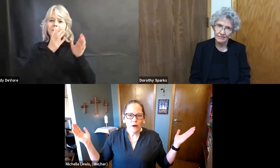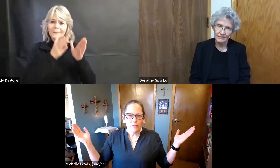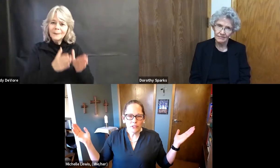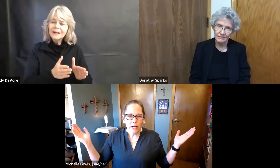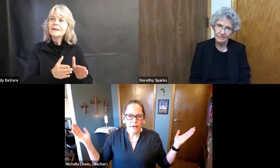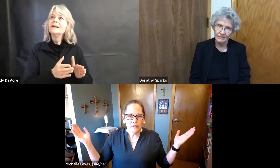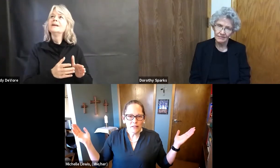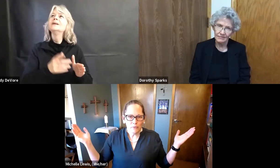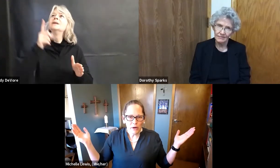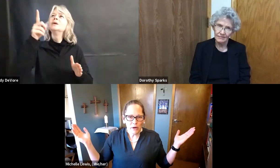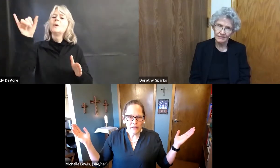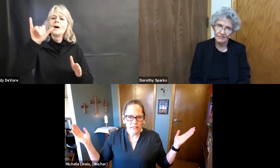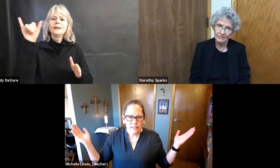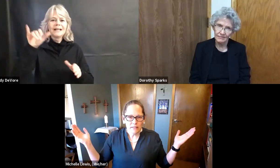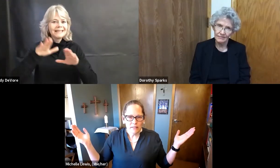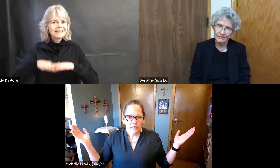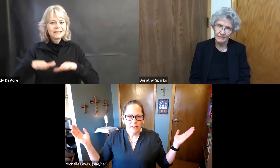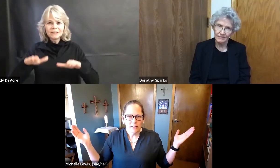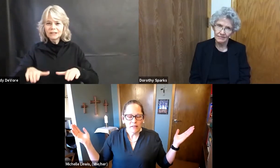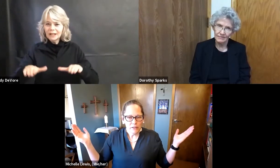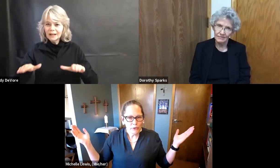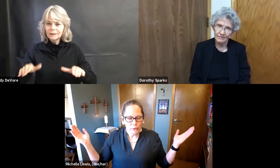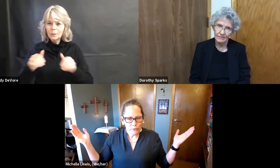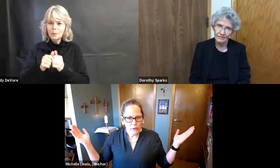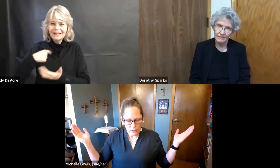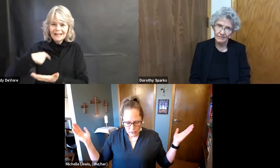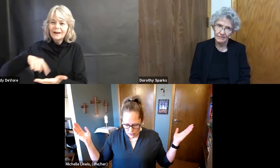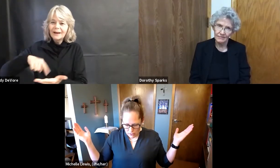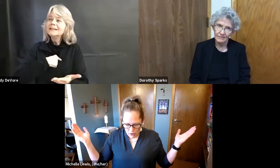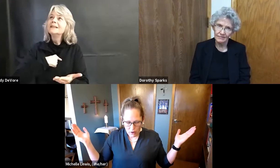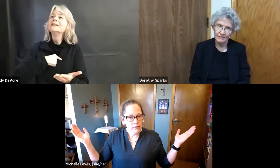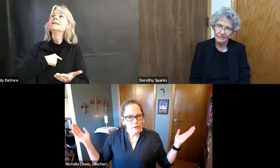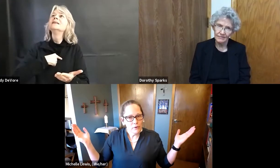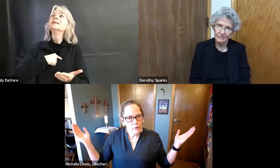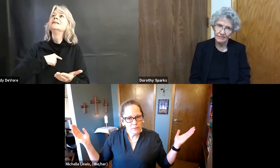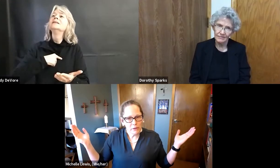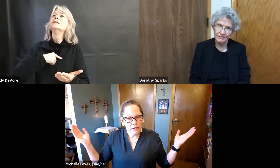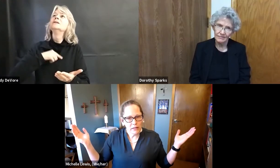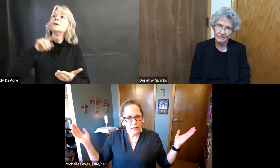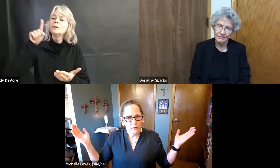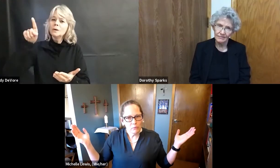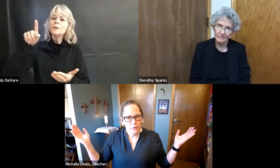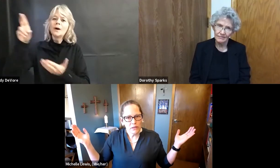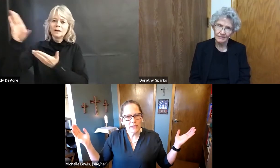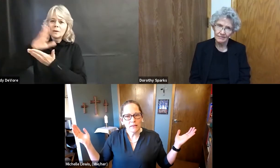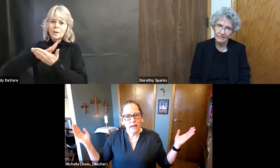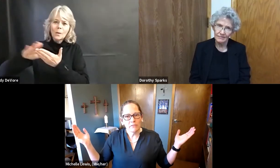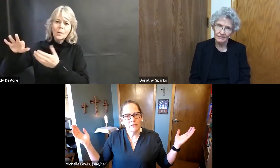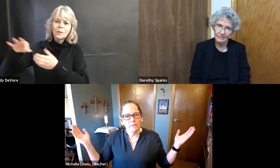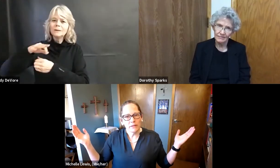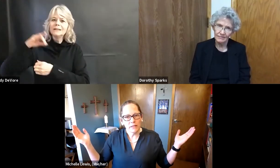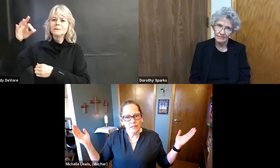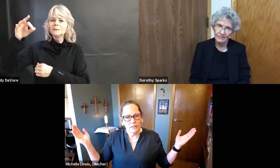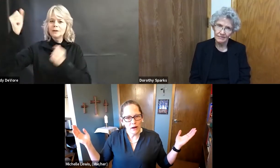You are the child among us. You are the Holy Spirit breathing